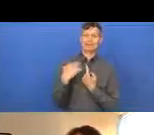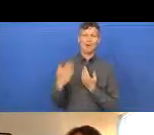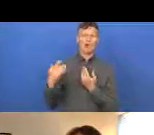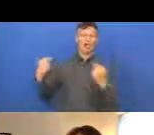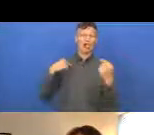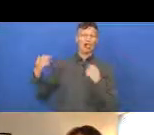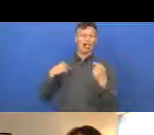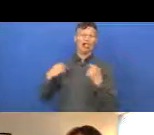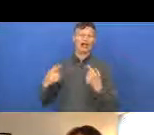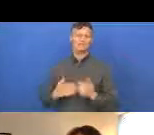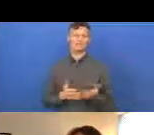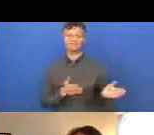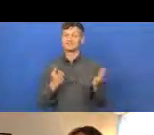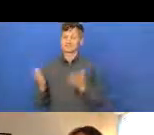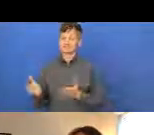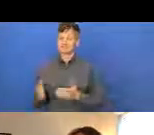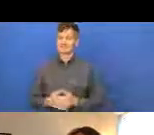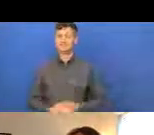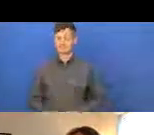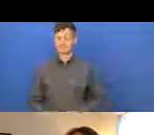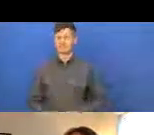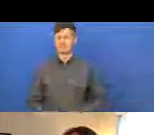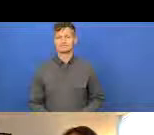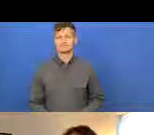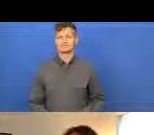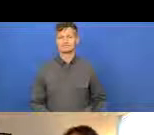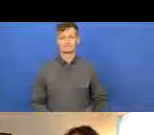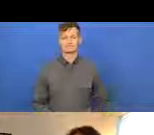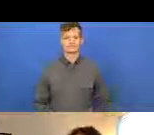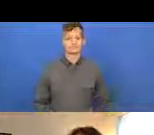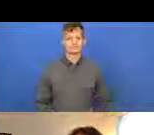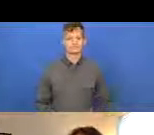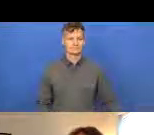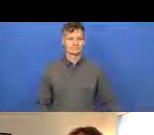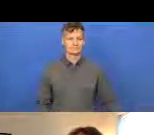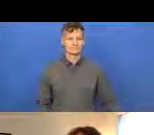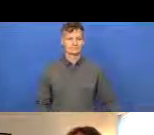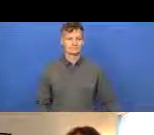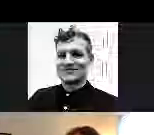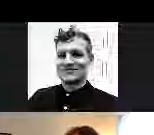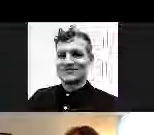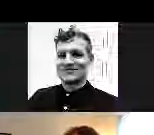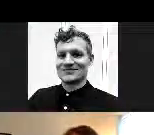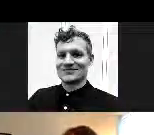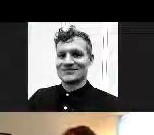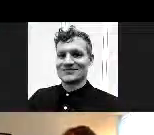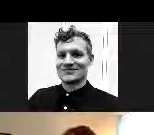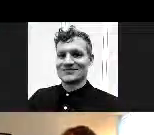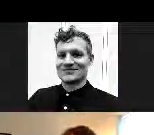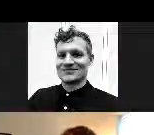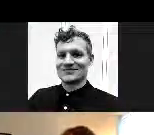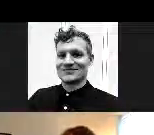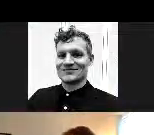please. So bullying in school can have significant consequences and impede learners with disabilities' access